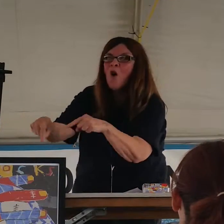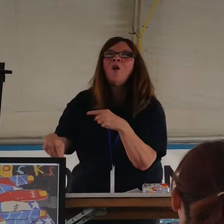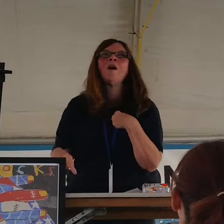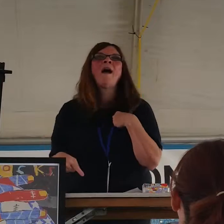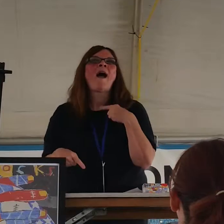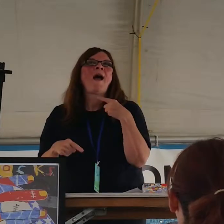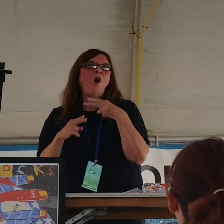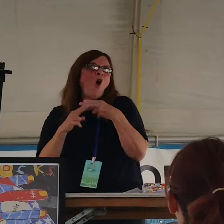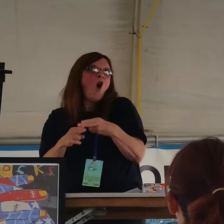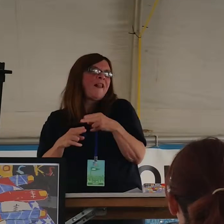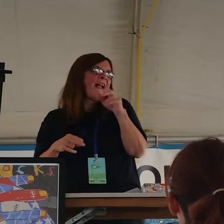Now I